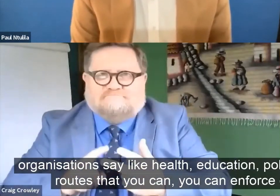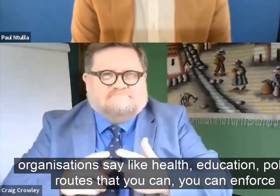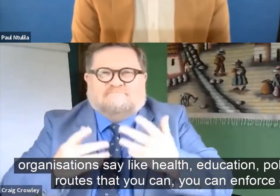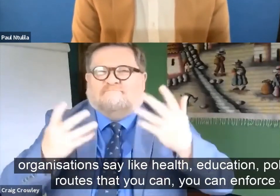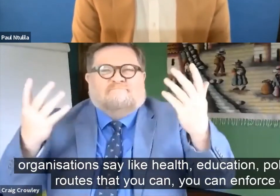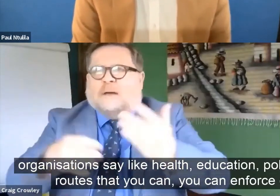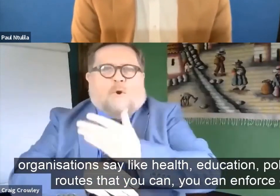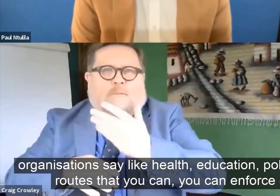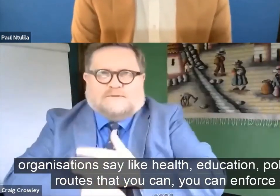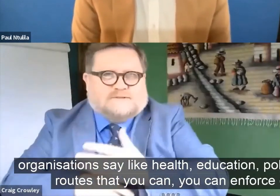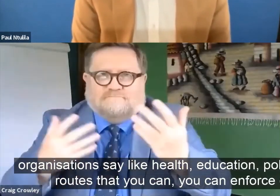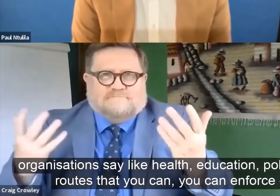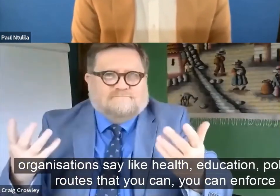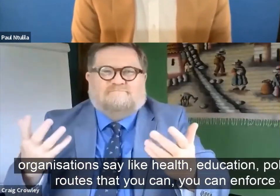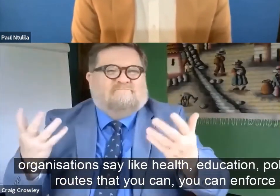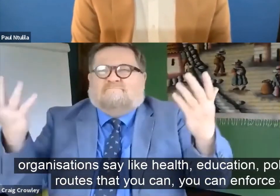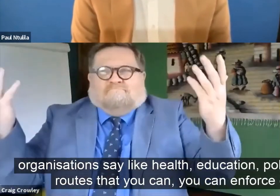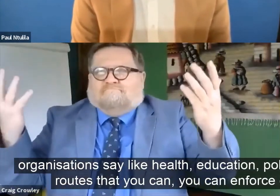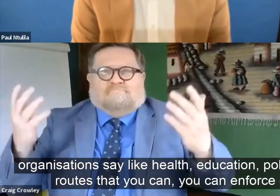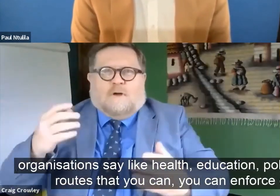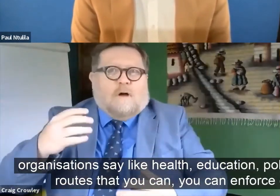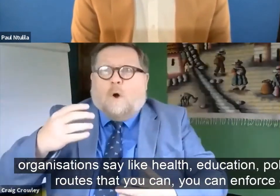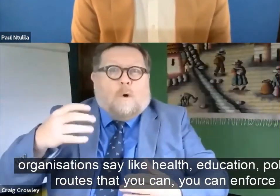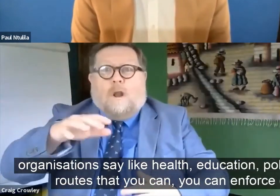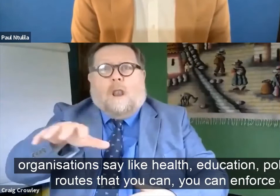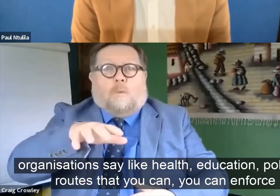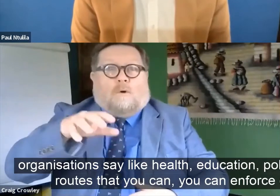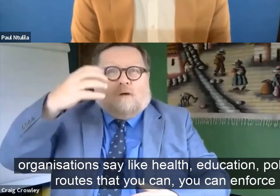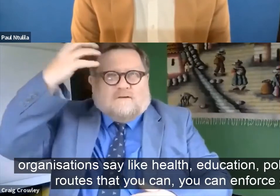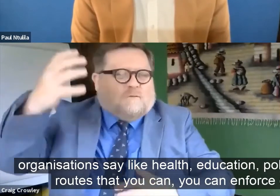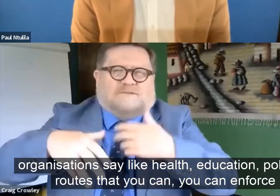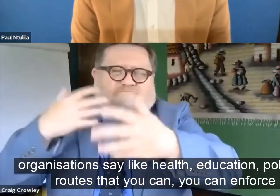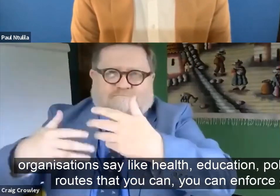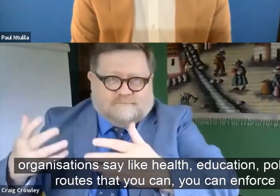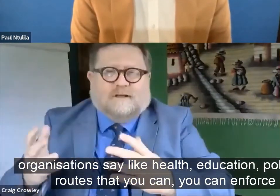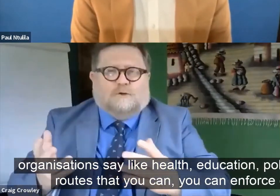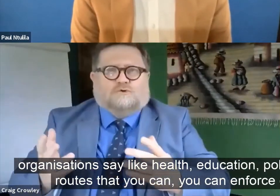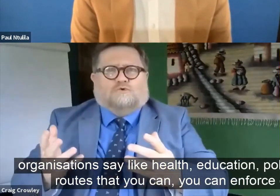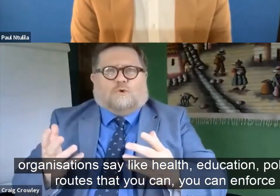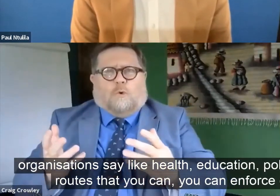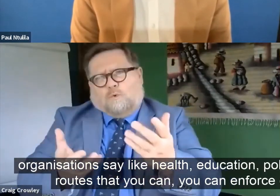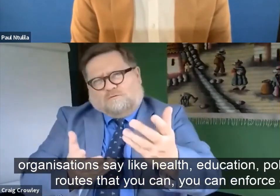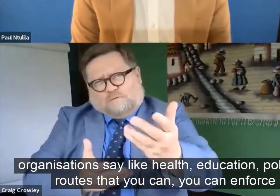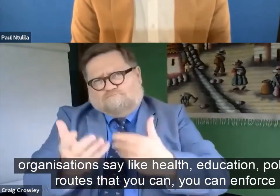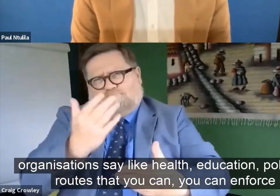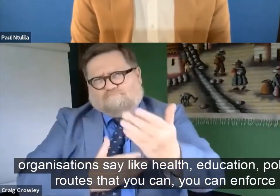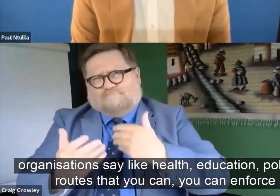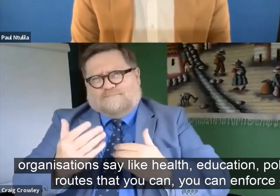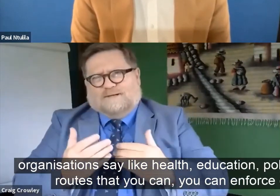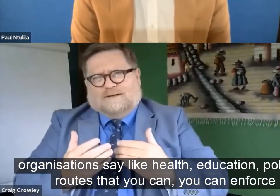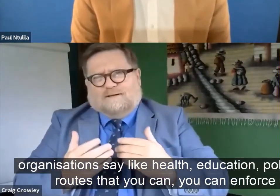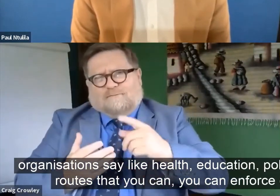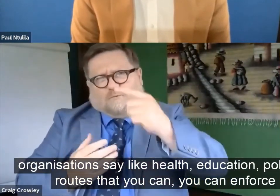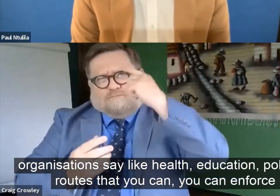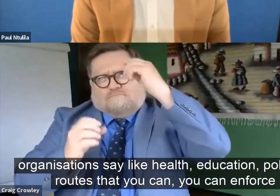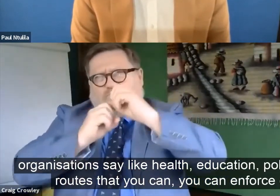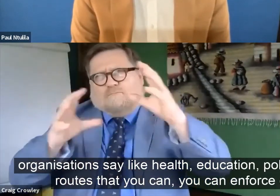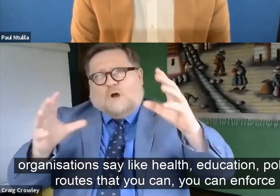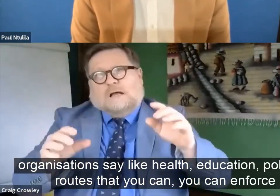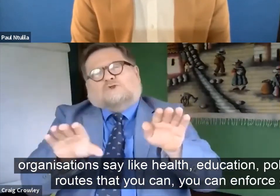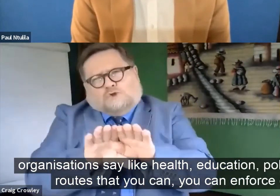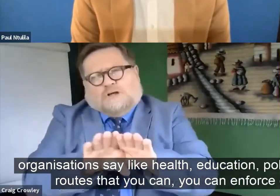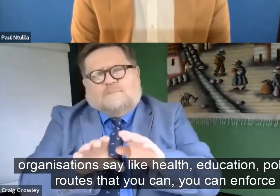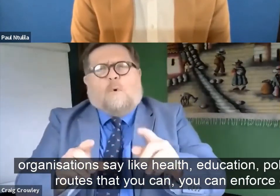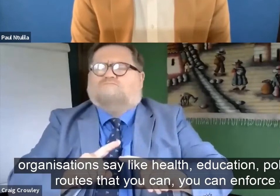education, politics, employment. So these are two different routes that you can enforce change. So could you tell